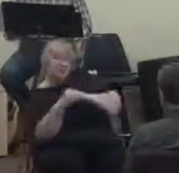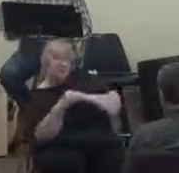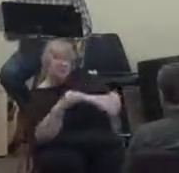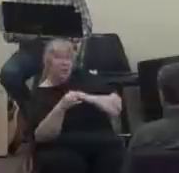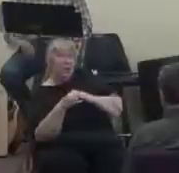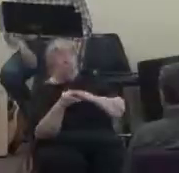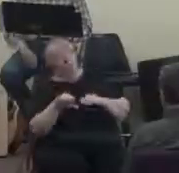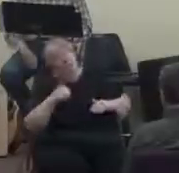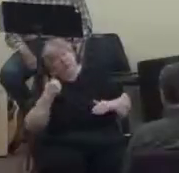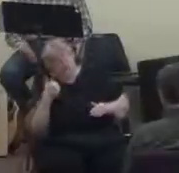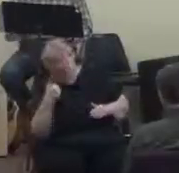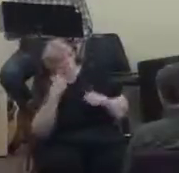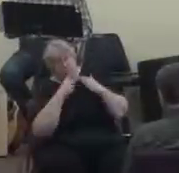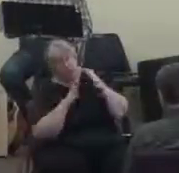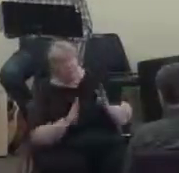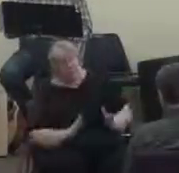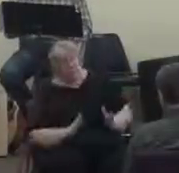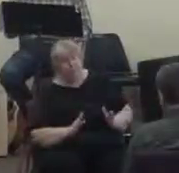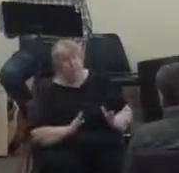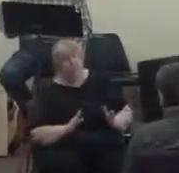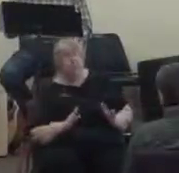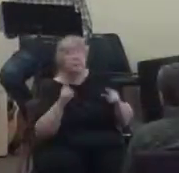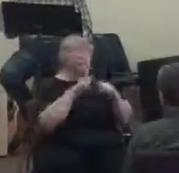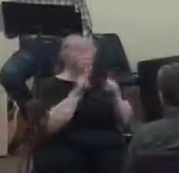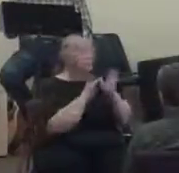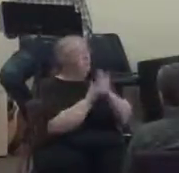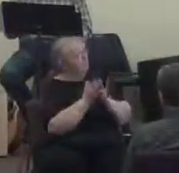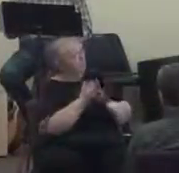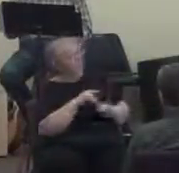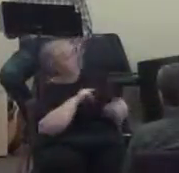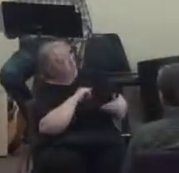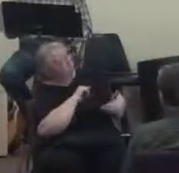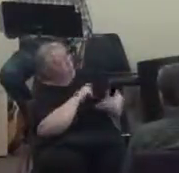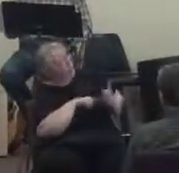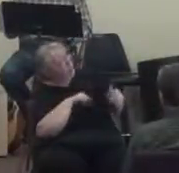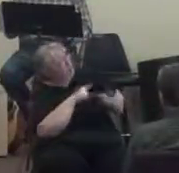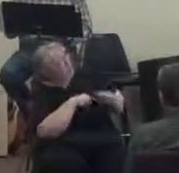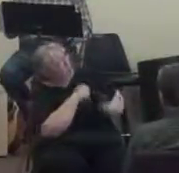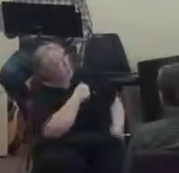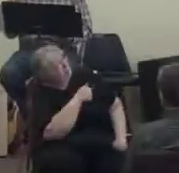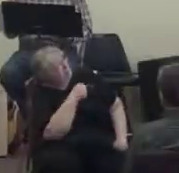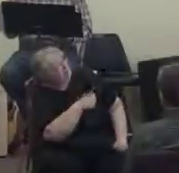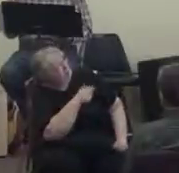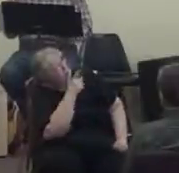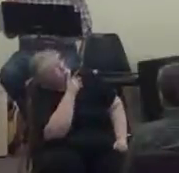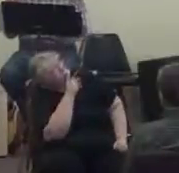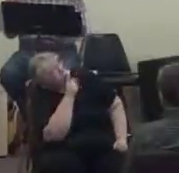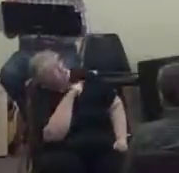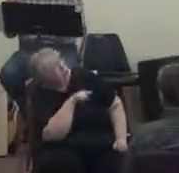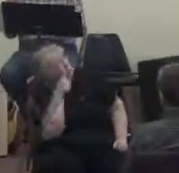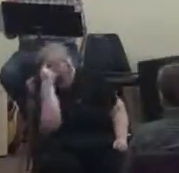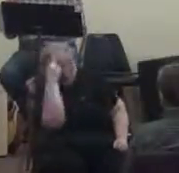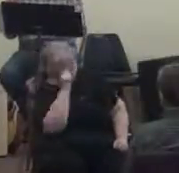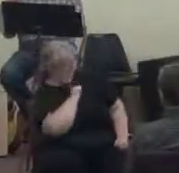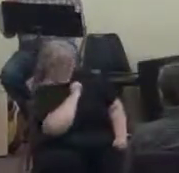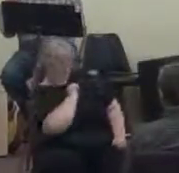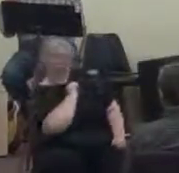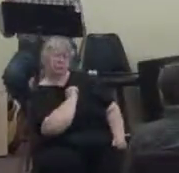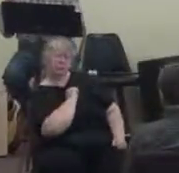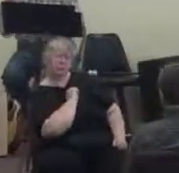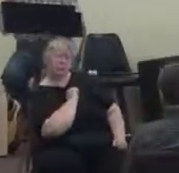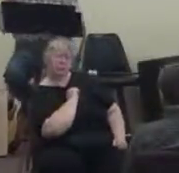then Jesus says, but what about you, he asked, who do you say I am?